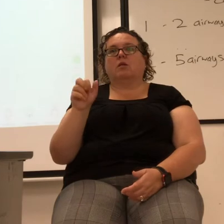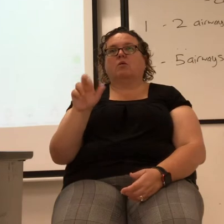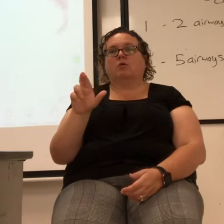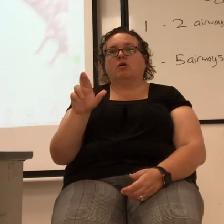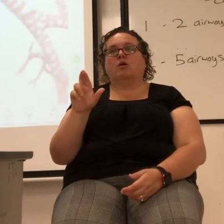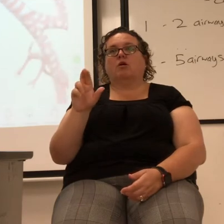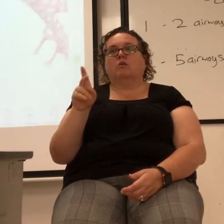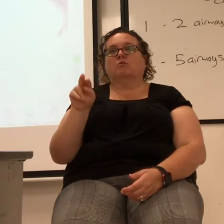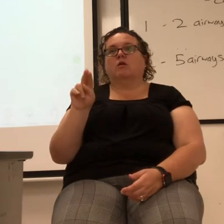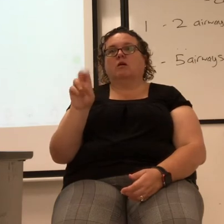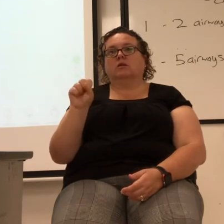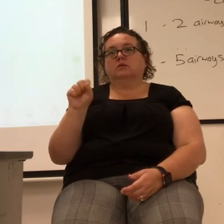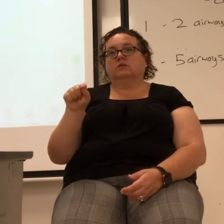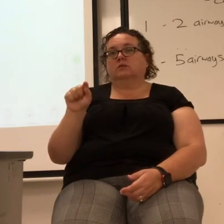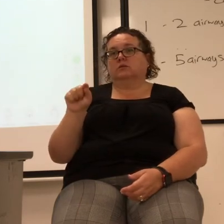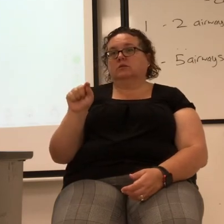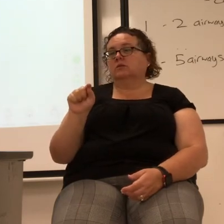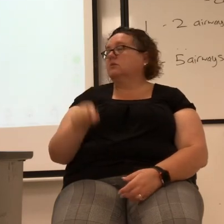bronchus.